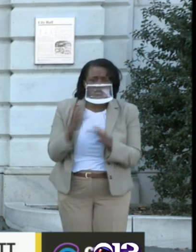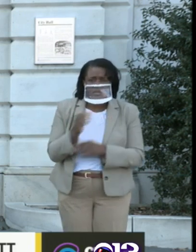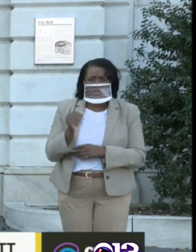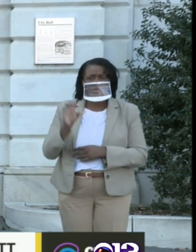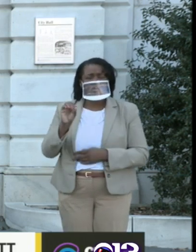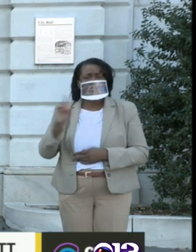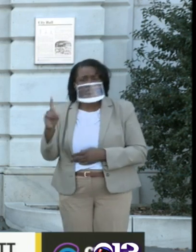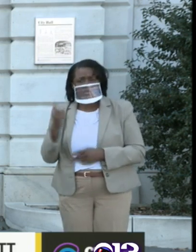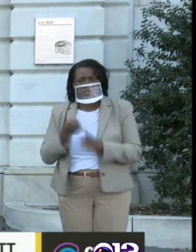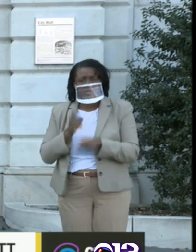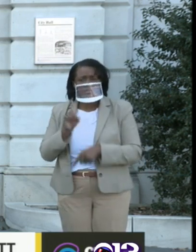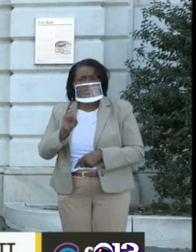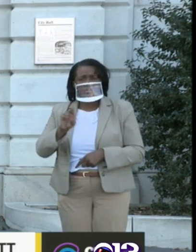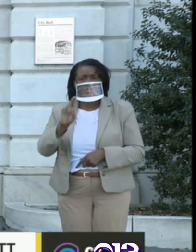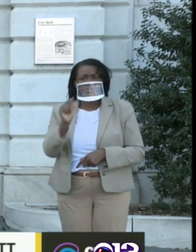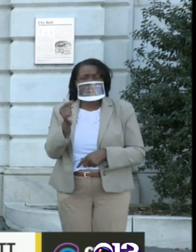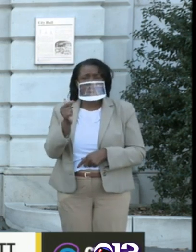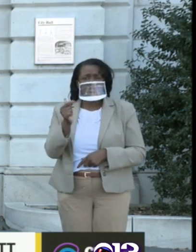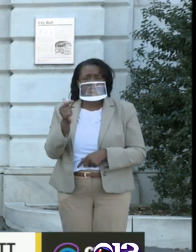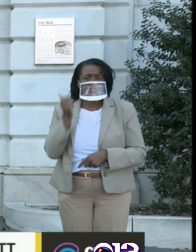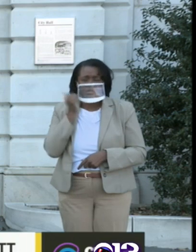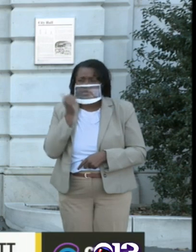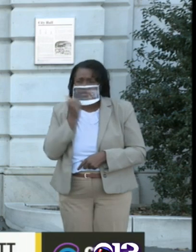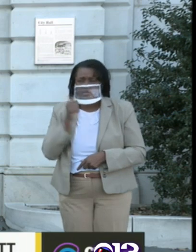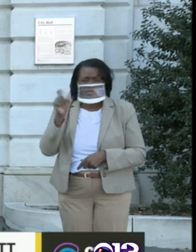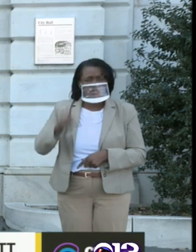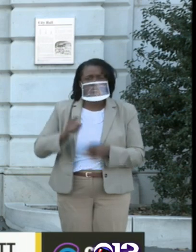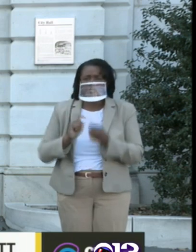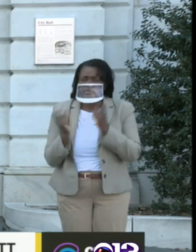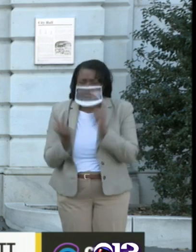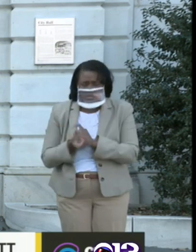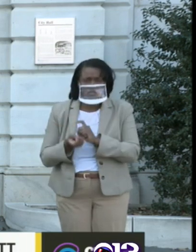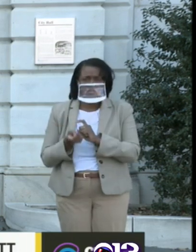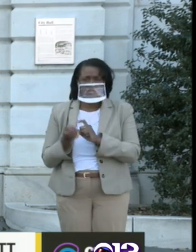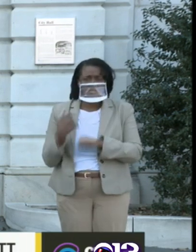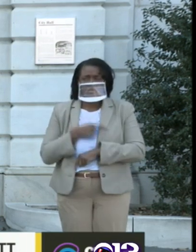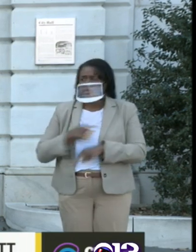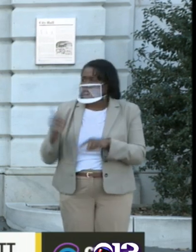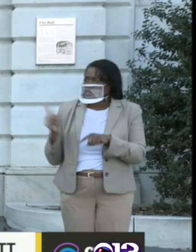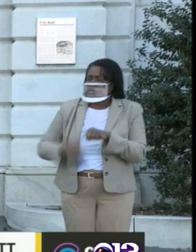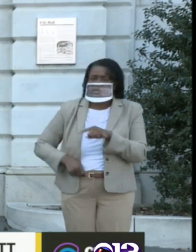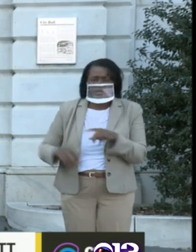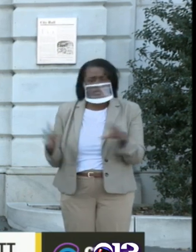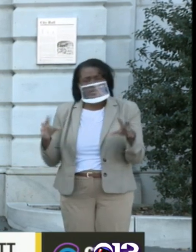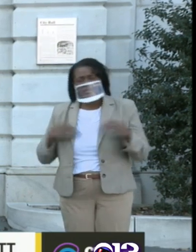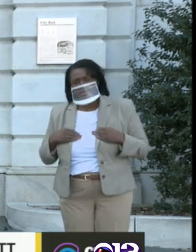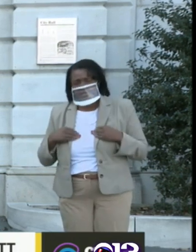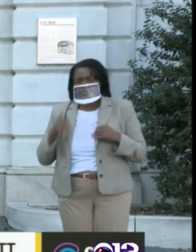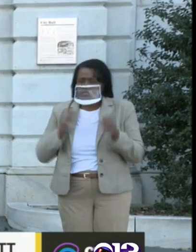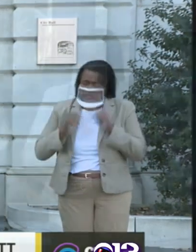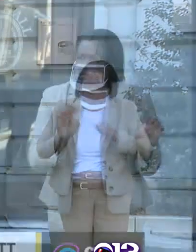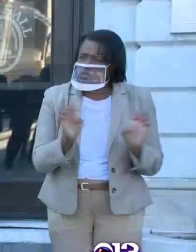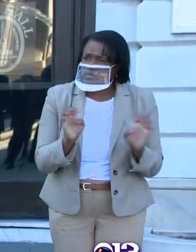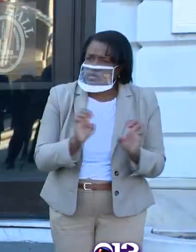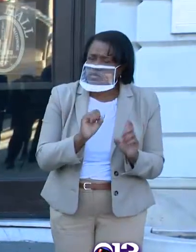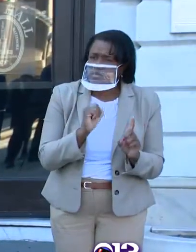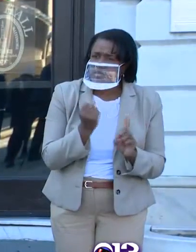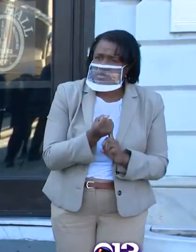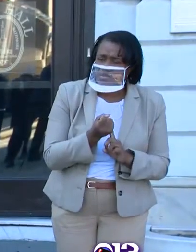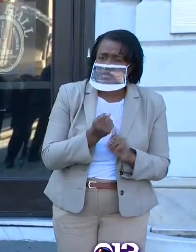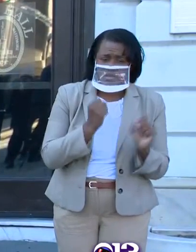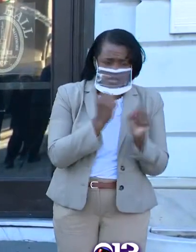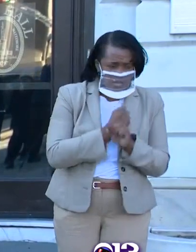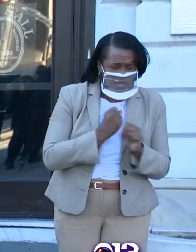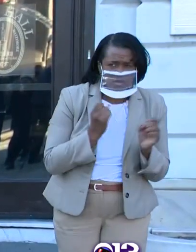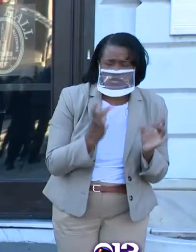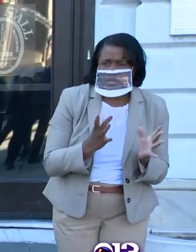normal in our city. We must also understand that these dual emergencies of violence